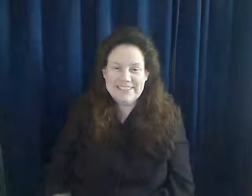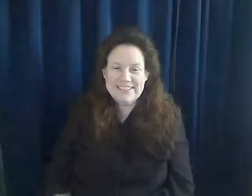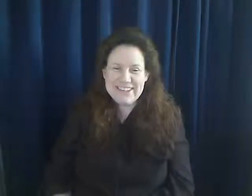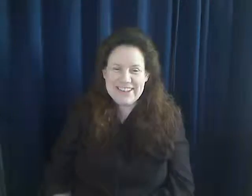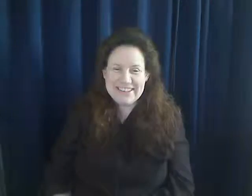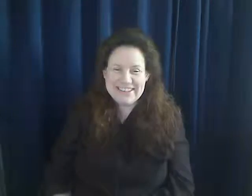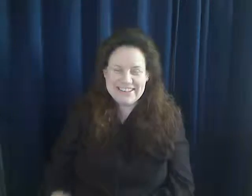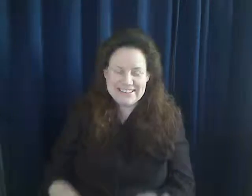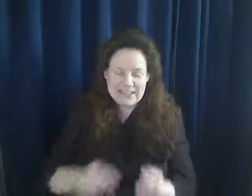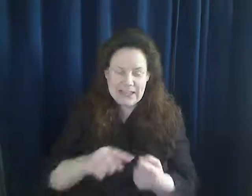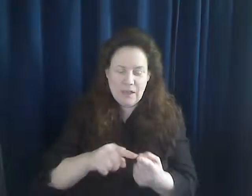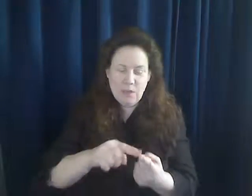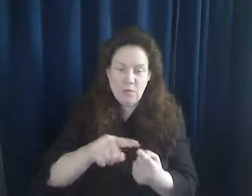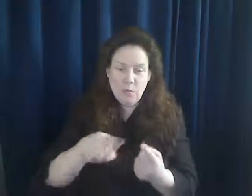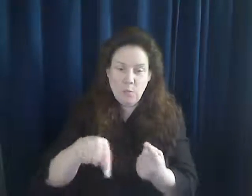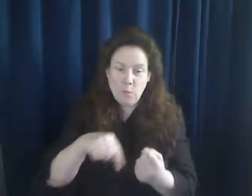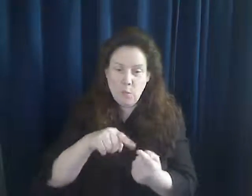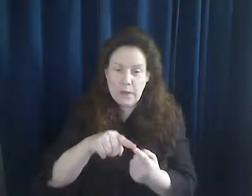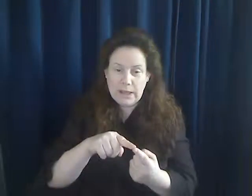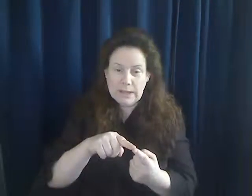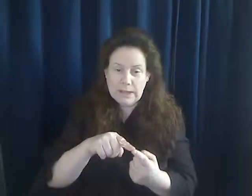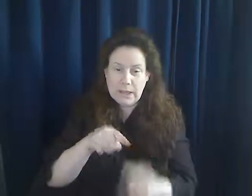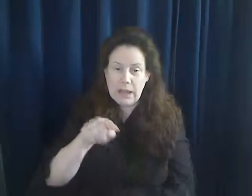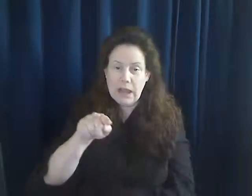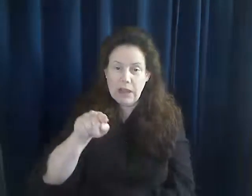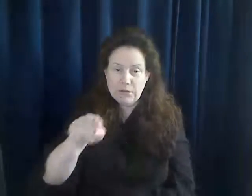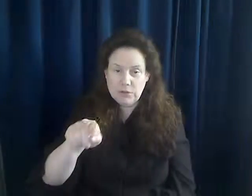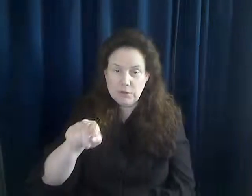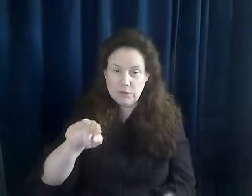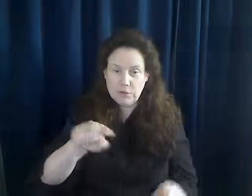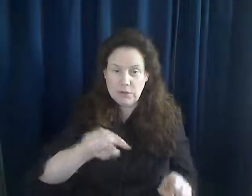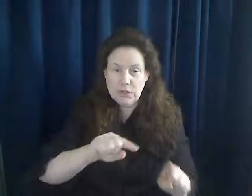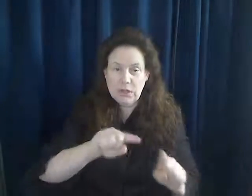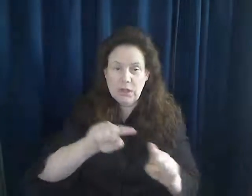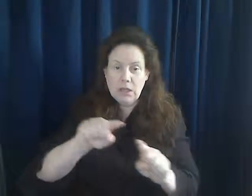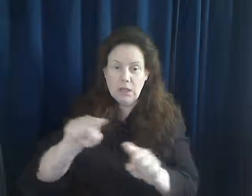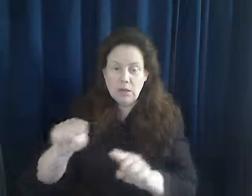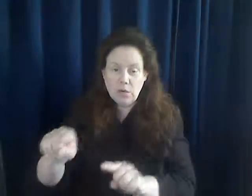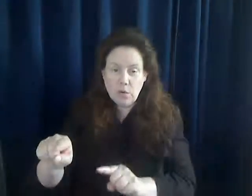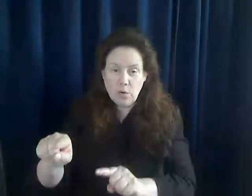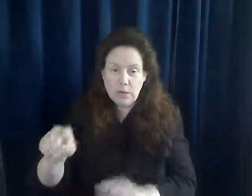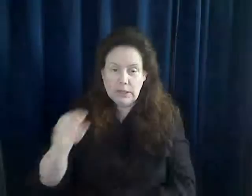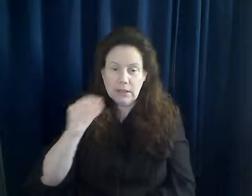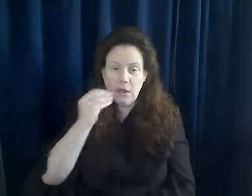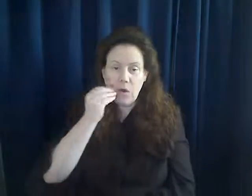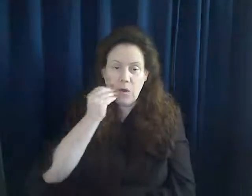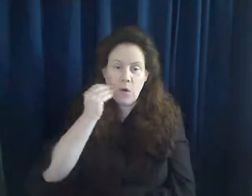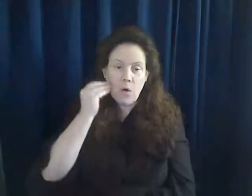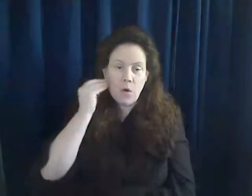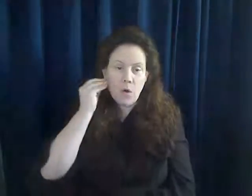Did you get it? When are you going